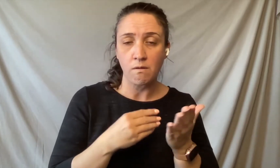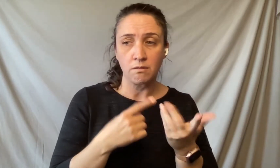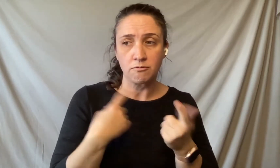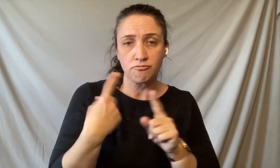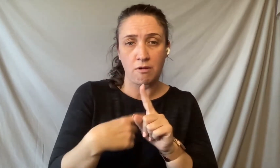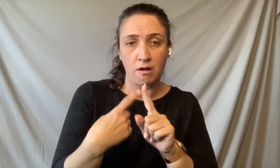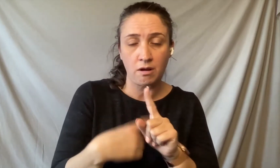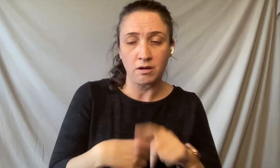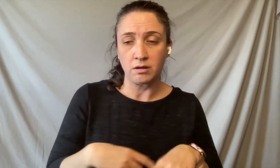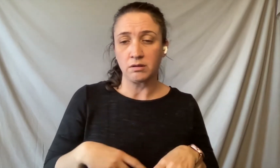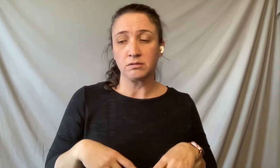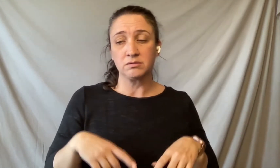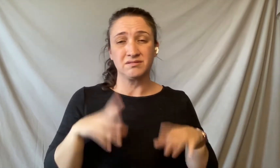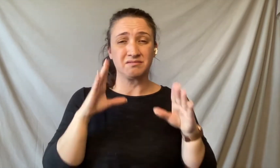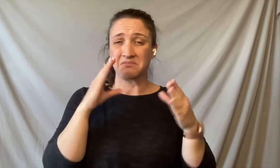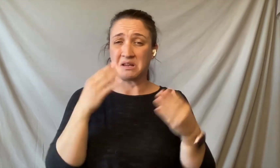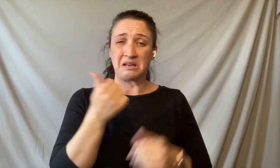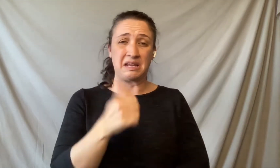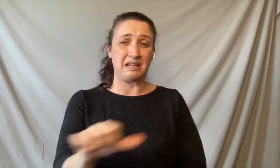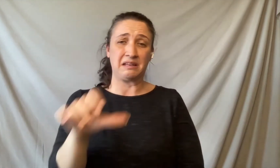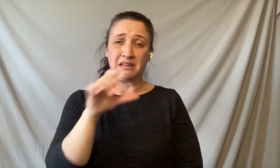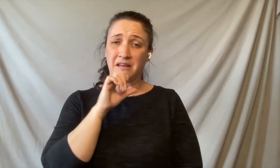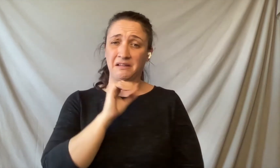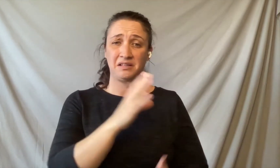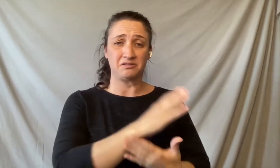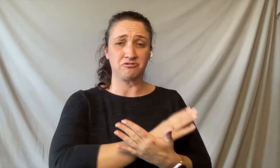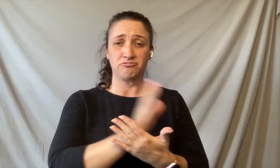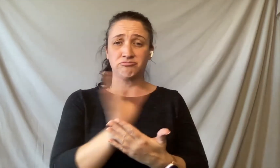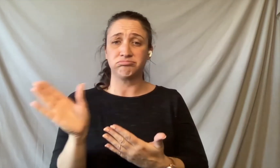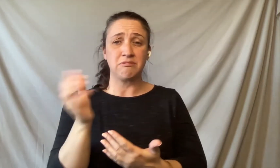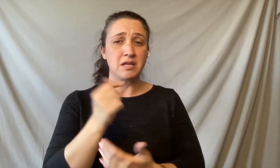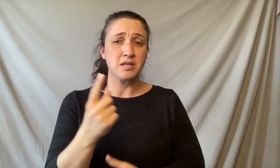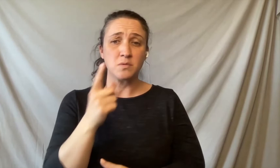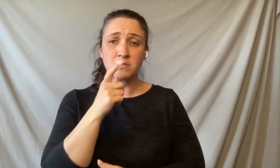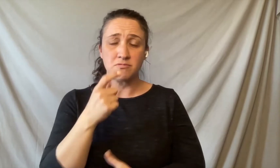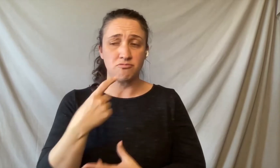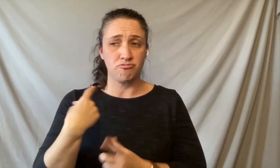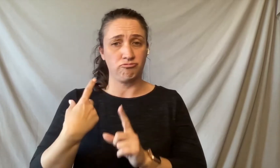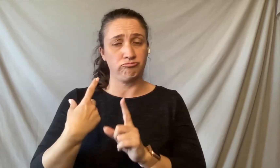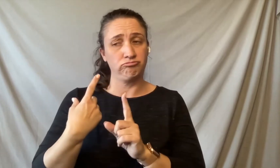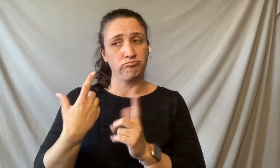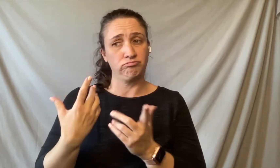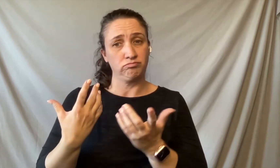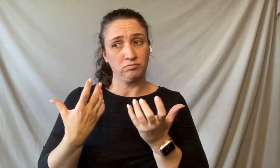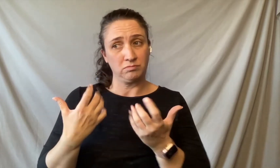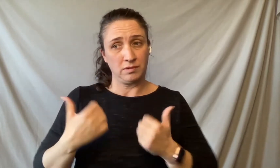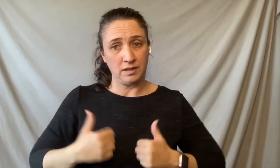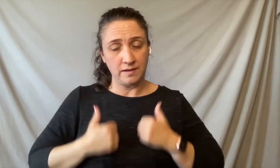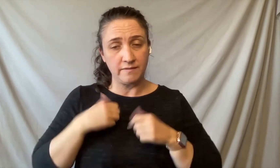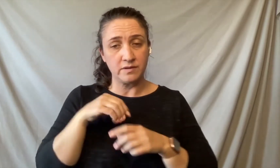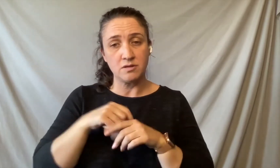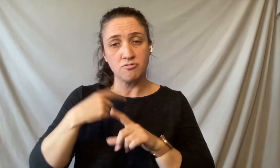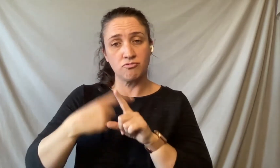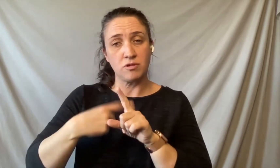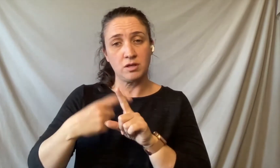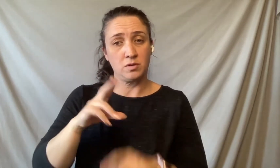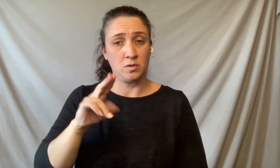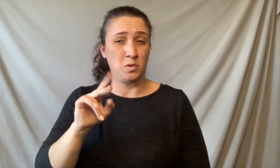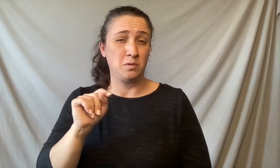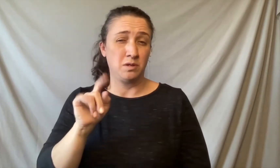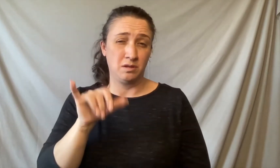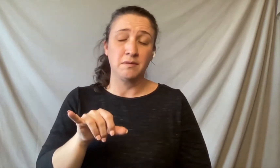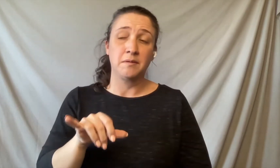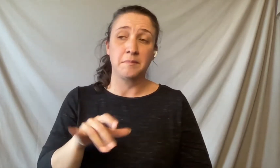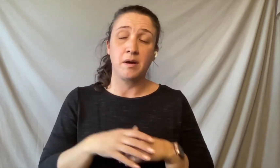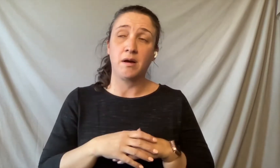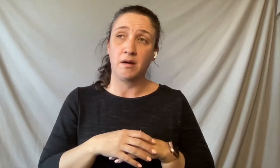aid to people who are in rental units. That might bump those up a little higher too, if we're giving slightly